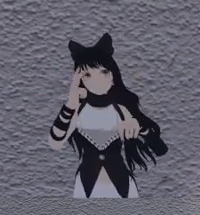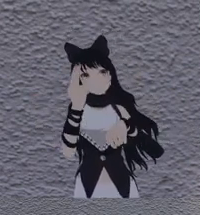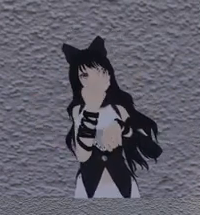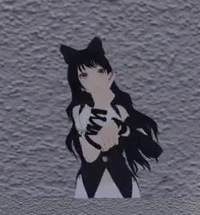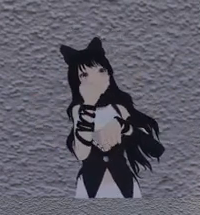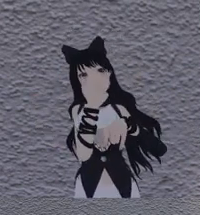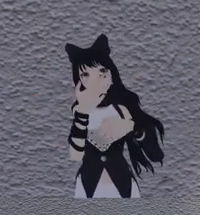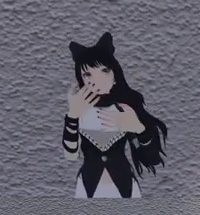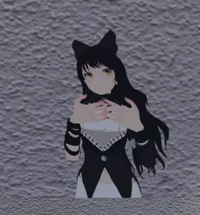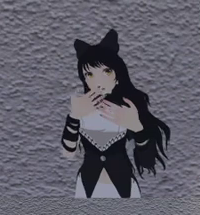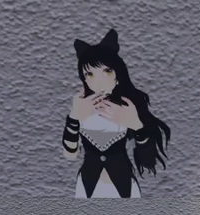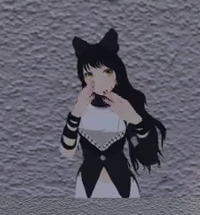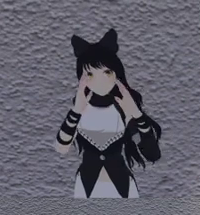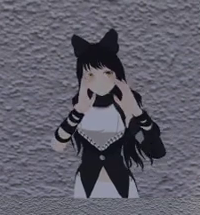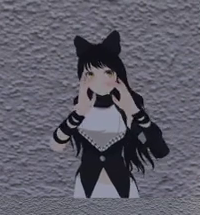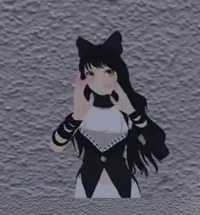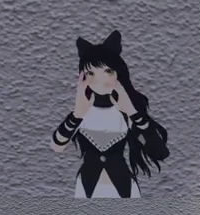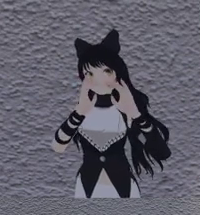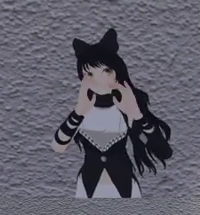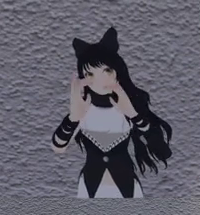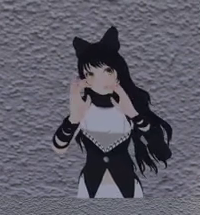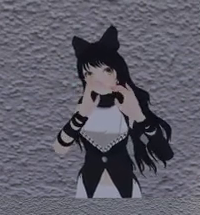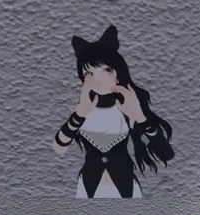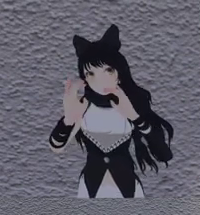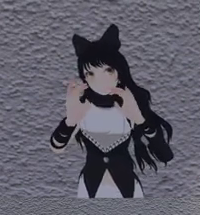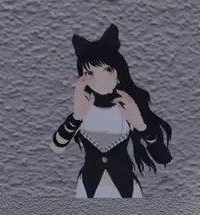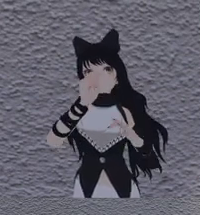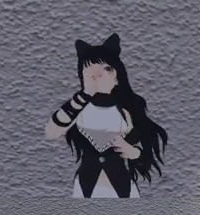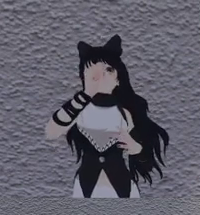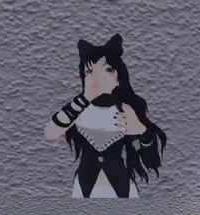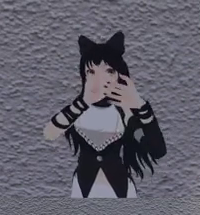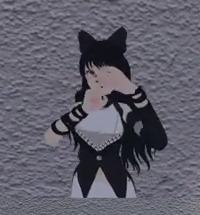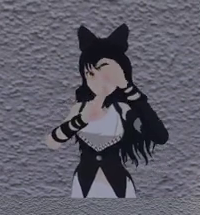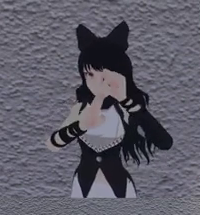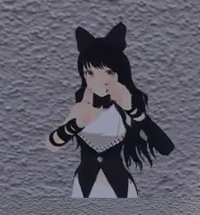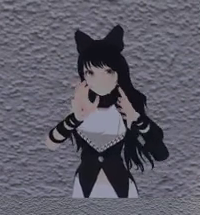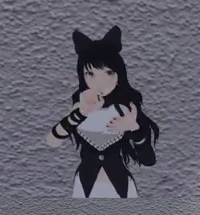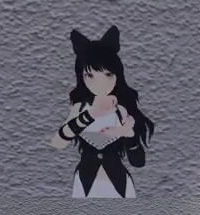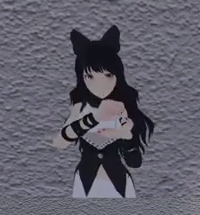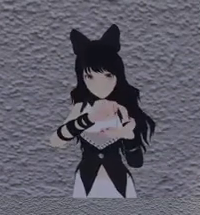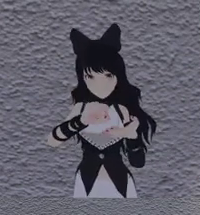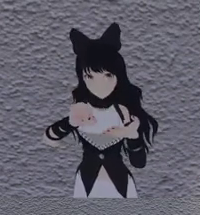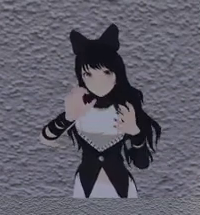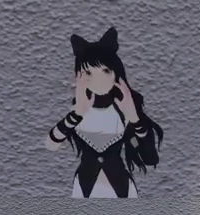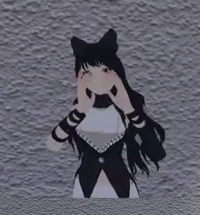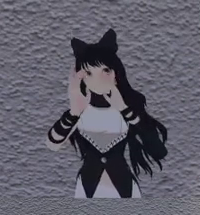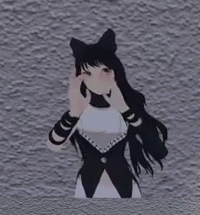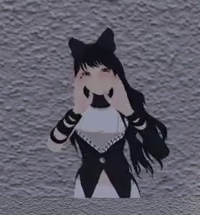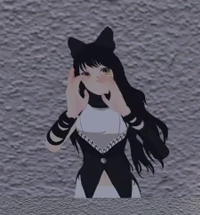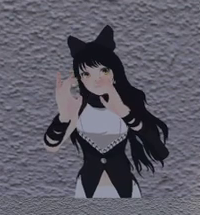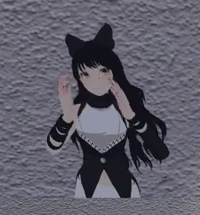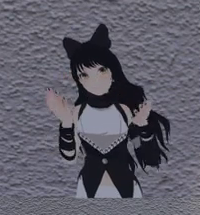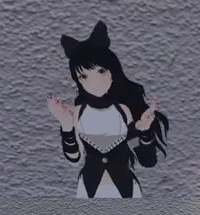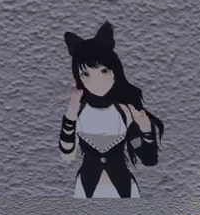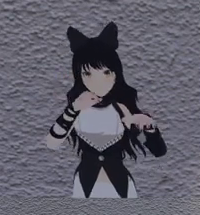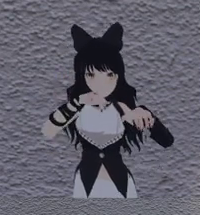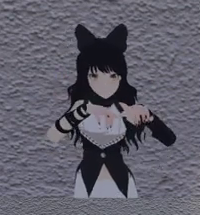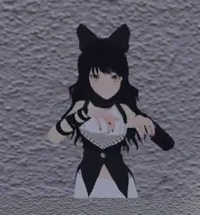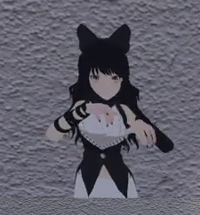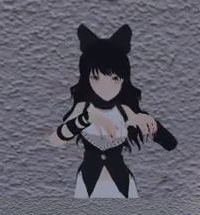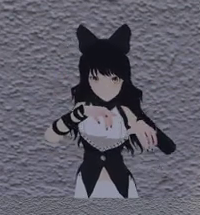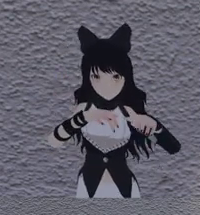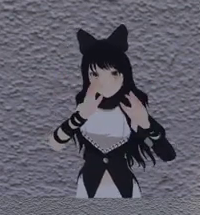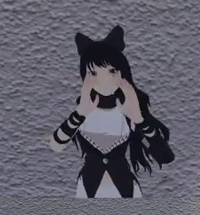So I always use sign language to communicate. It's very easy communication for me. Or I write